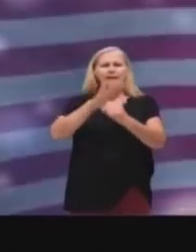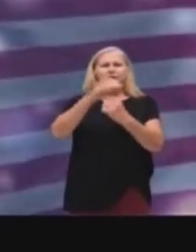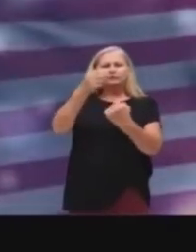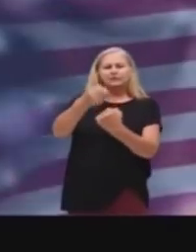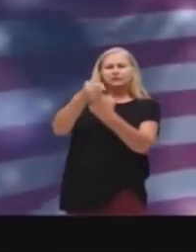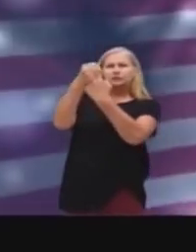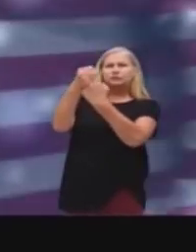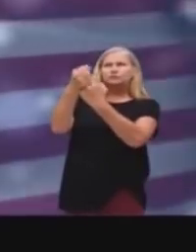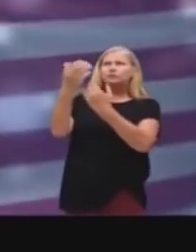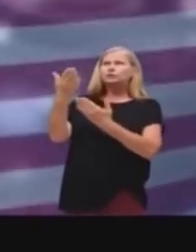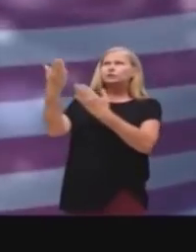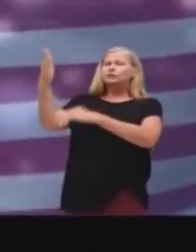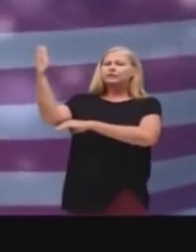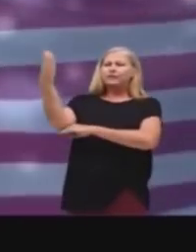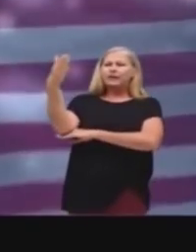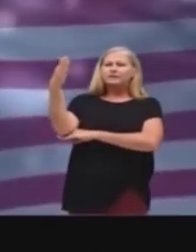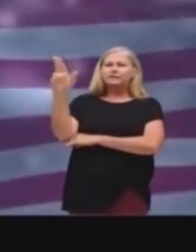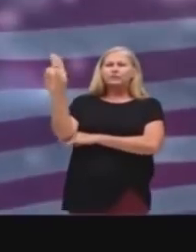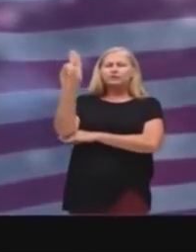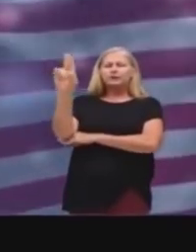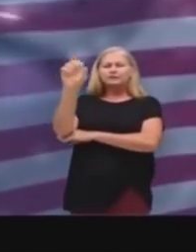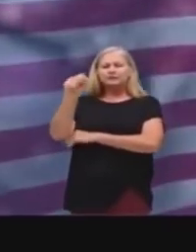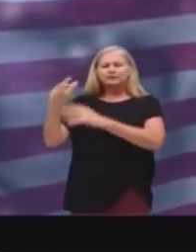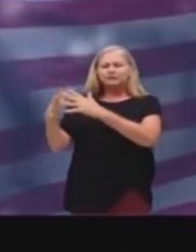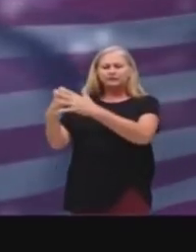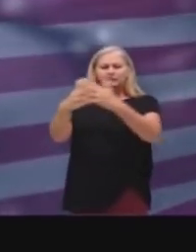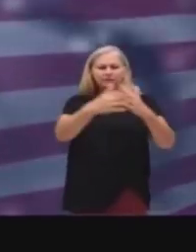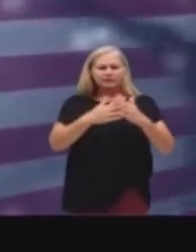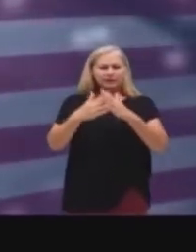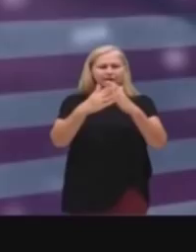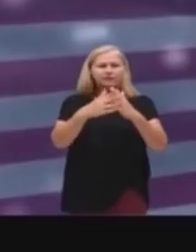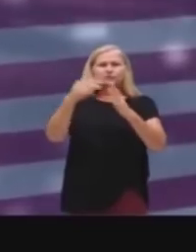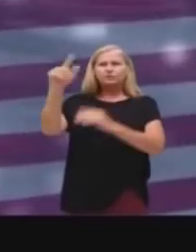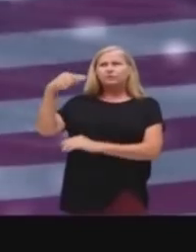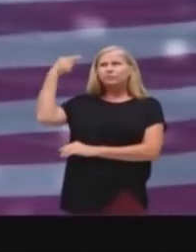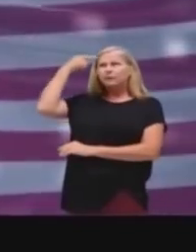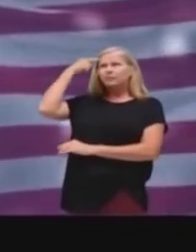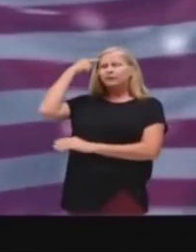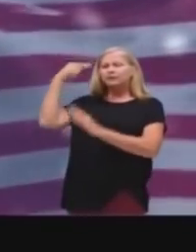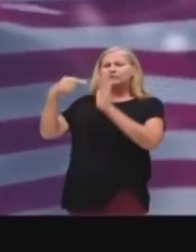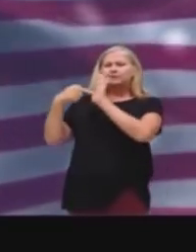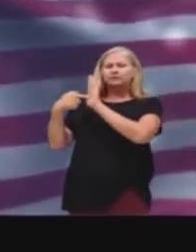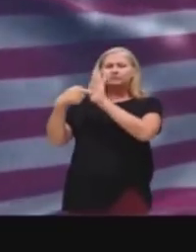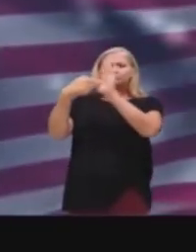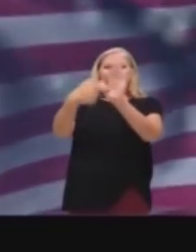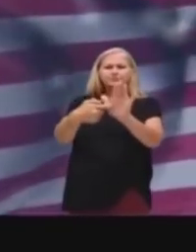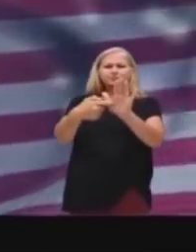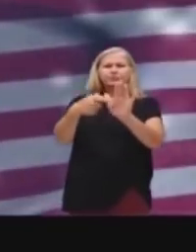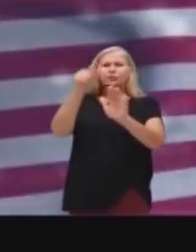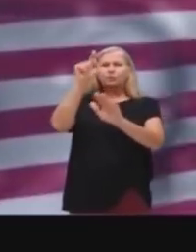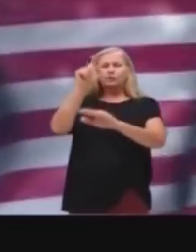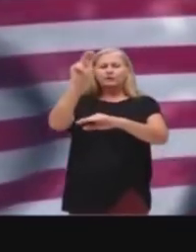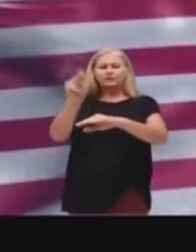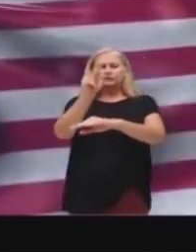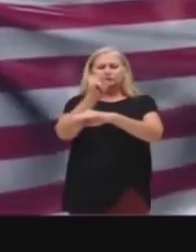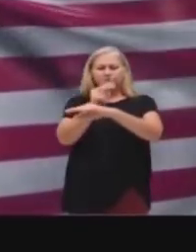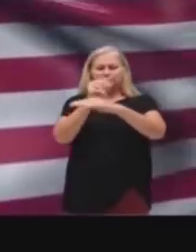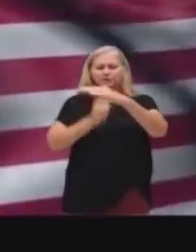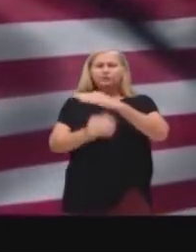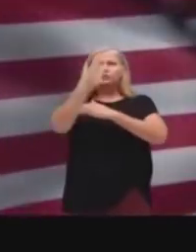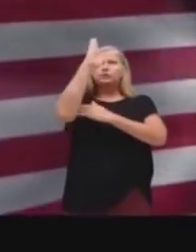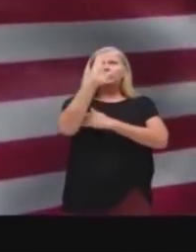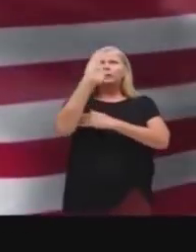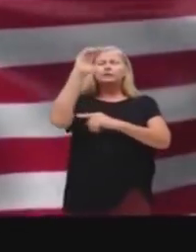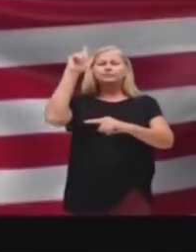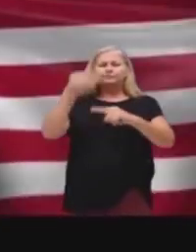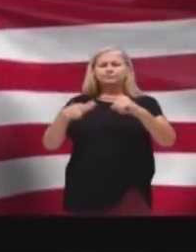I pledge allegiance to the flag of the United States of America and to the republic for which it stands, one